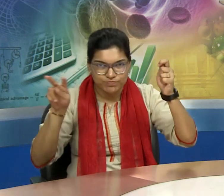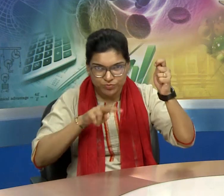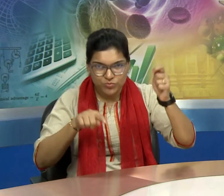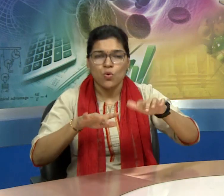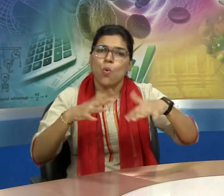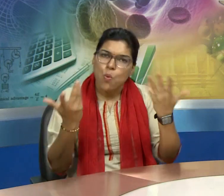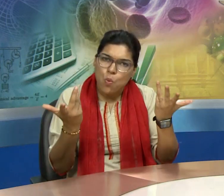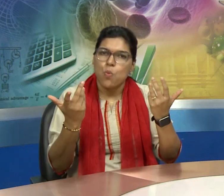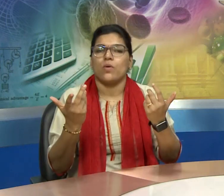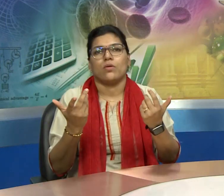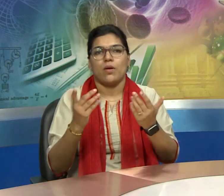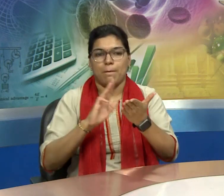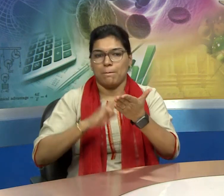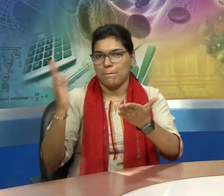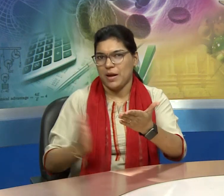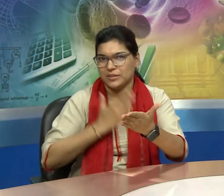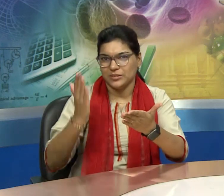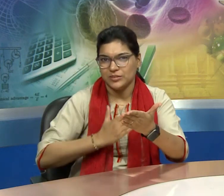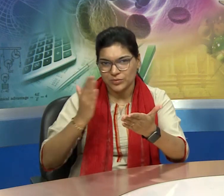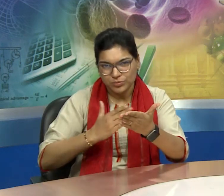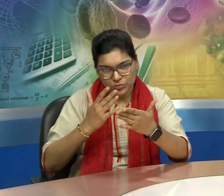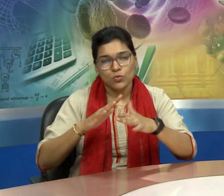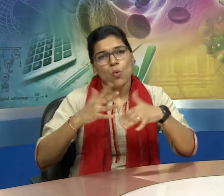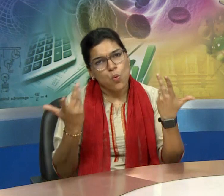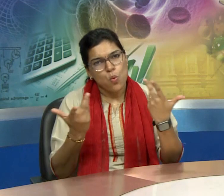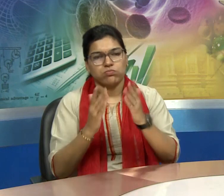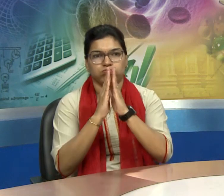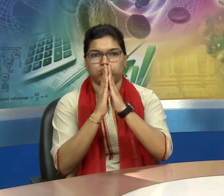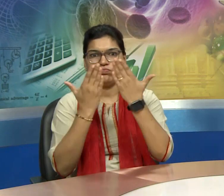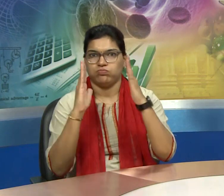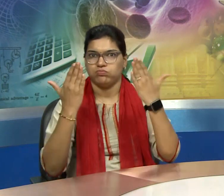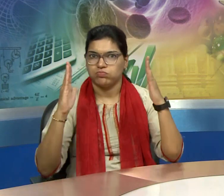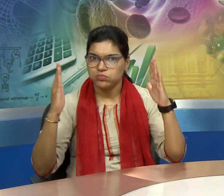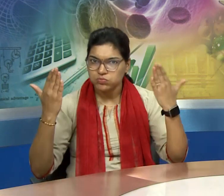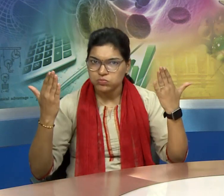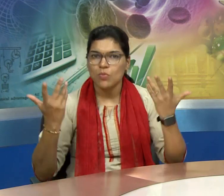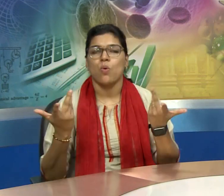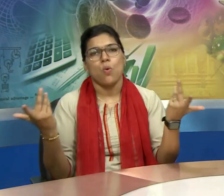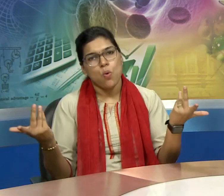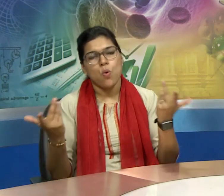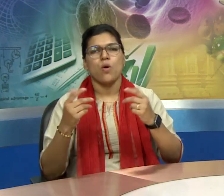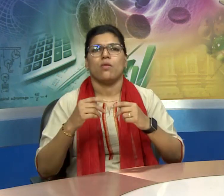timely publication. It may be published annually, it may publish